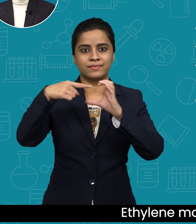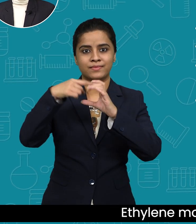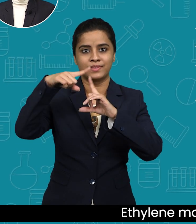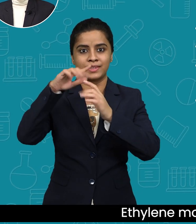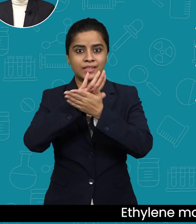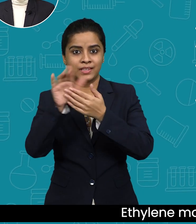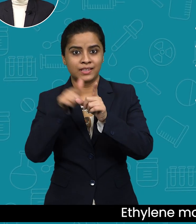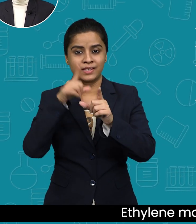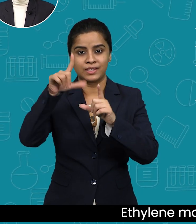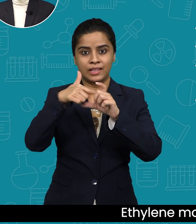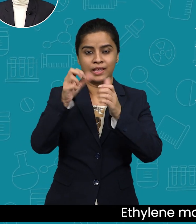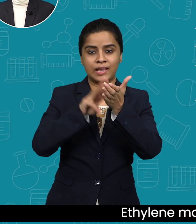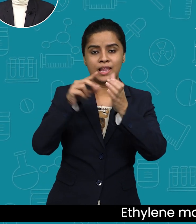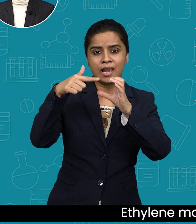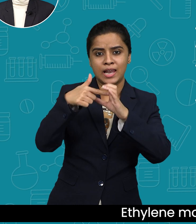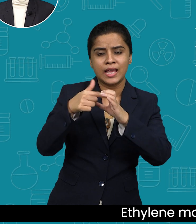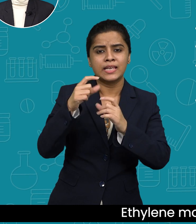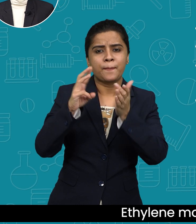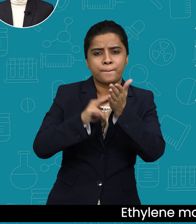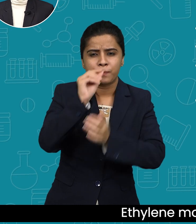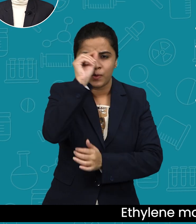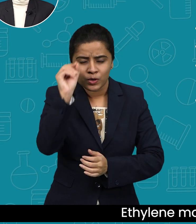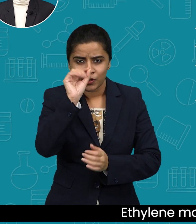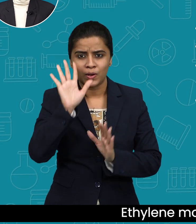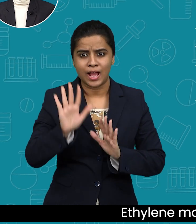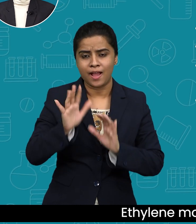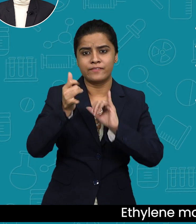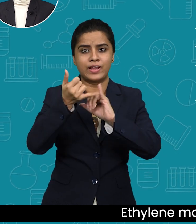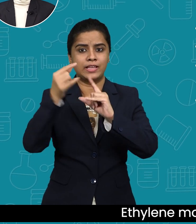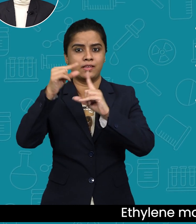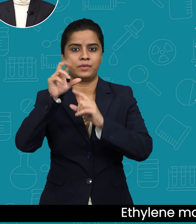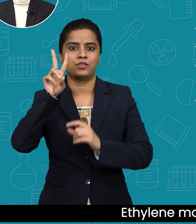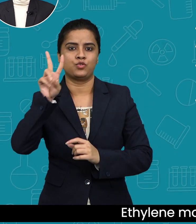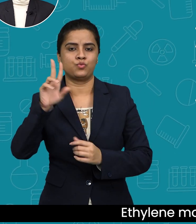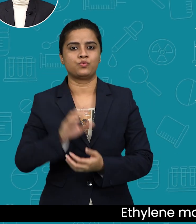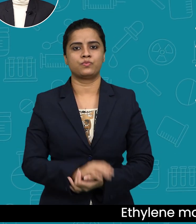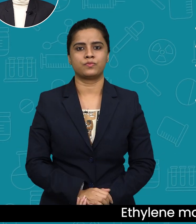Ethylene molecule is sp2 hybridized.